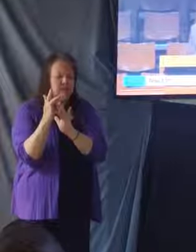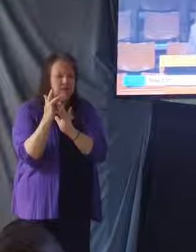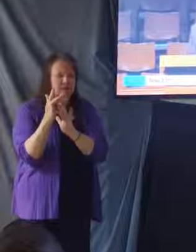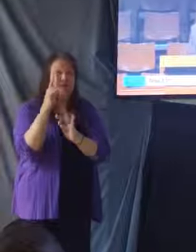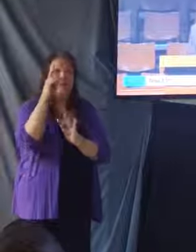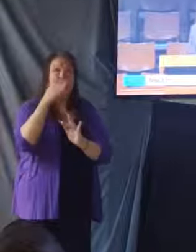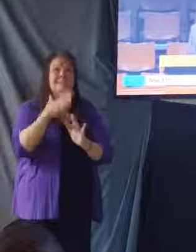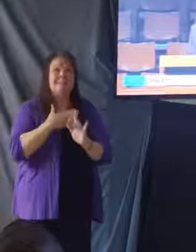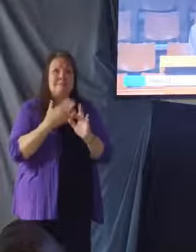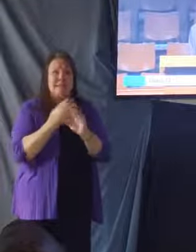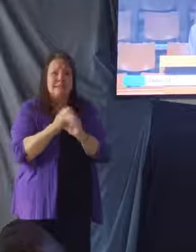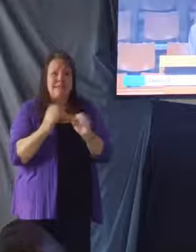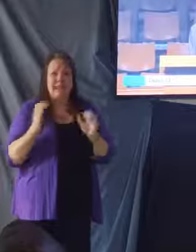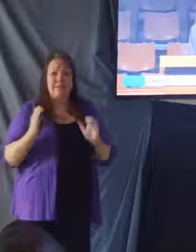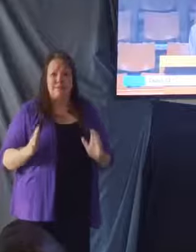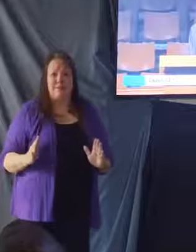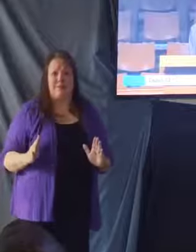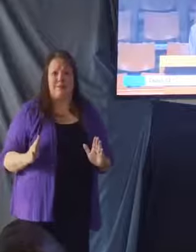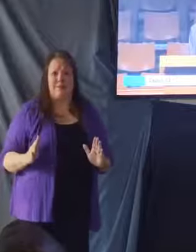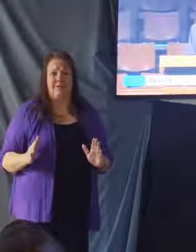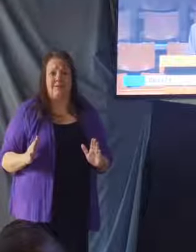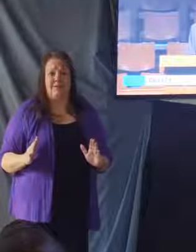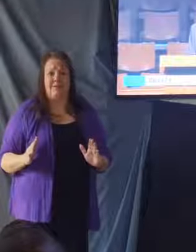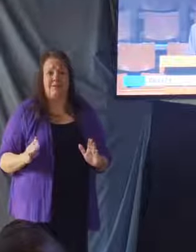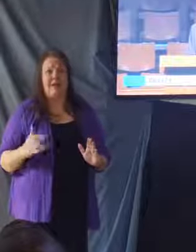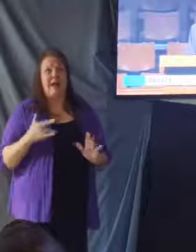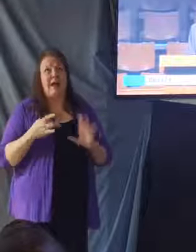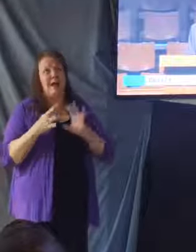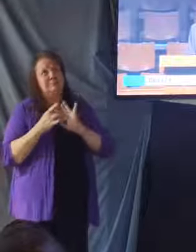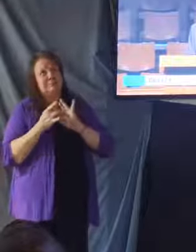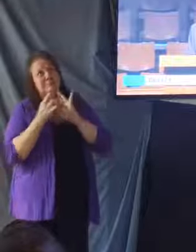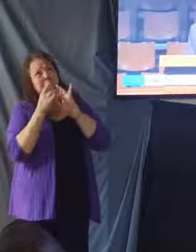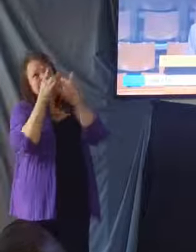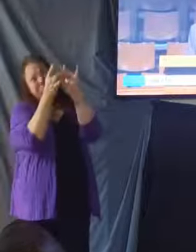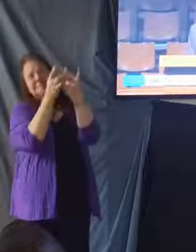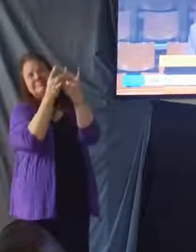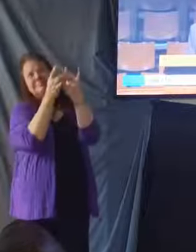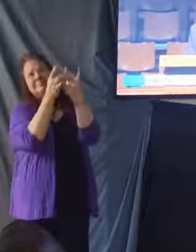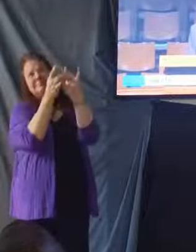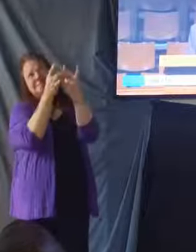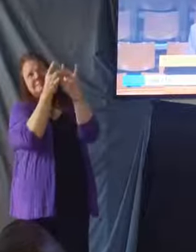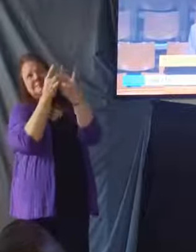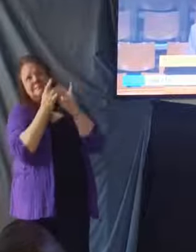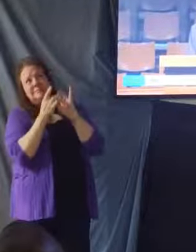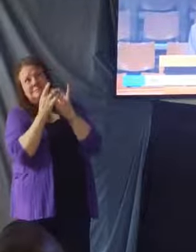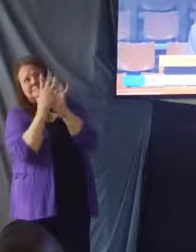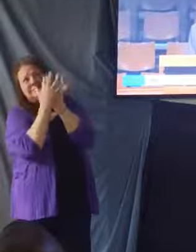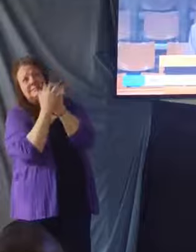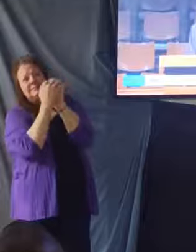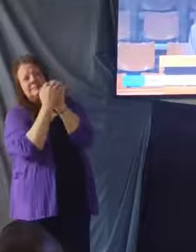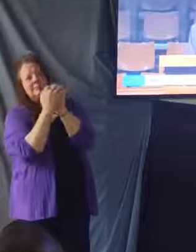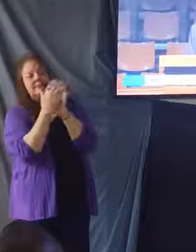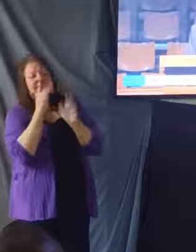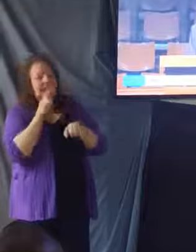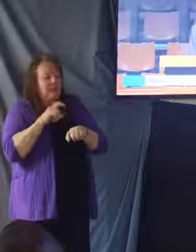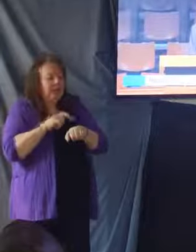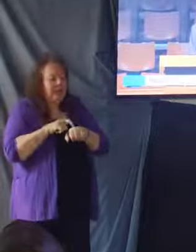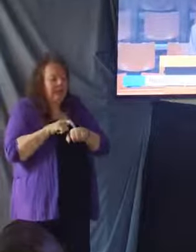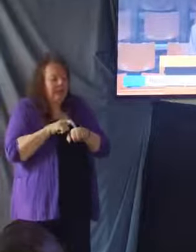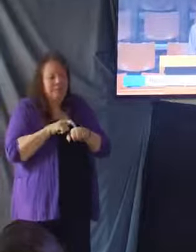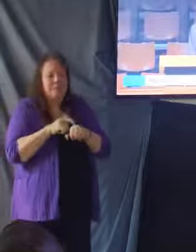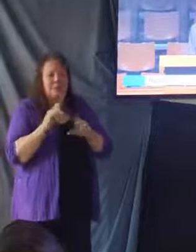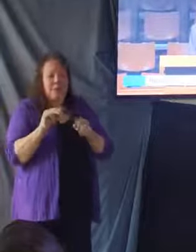is my Savior. I belong to him. He belongs to me. Not for the years of time alone,